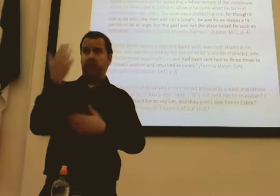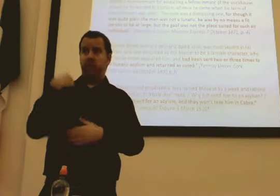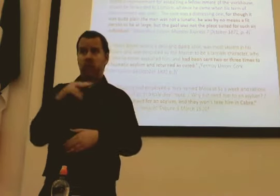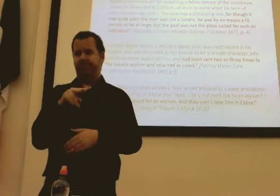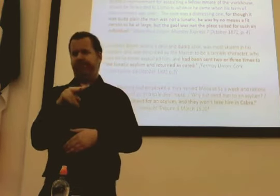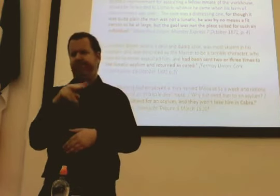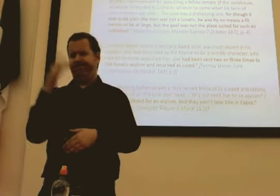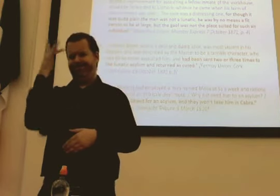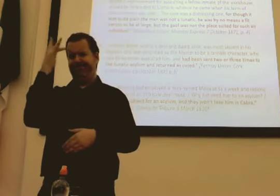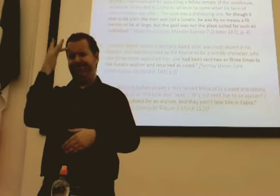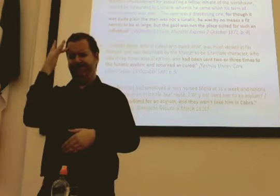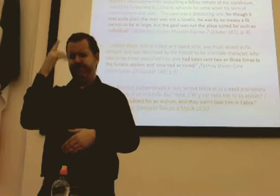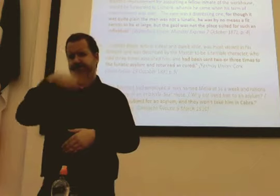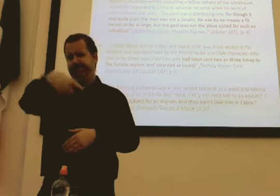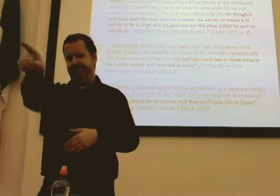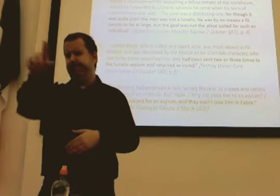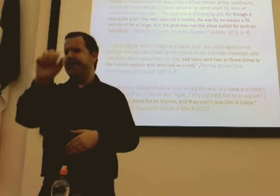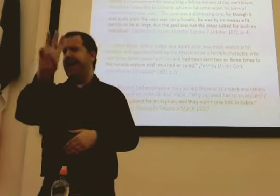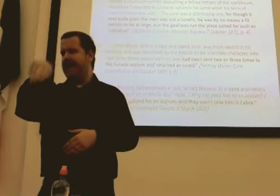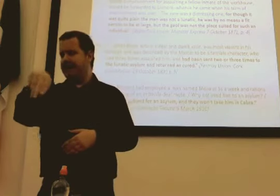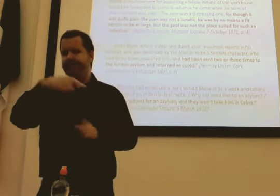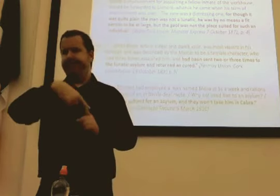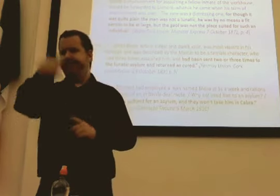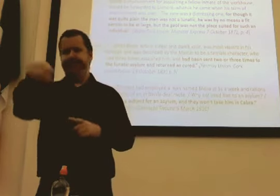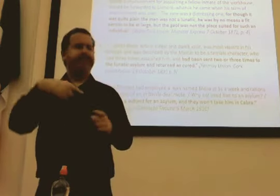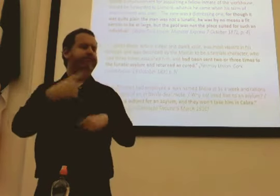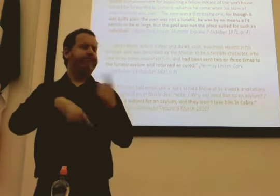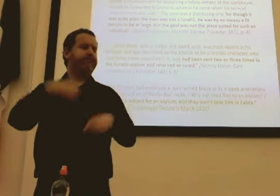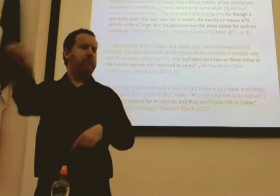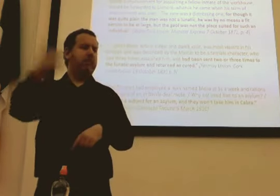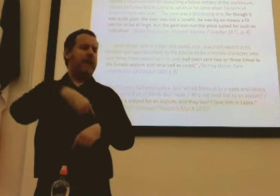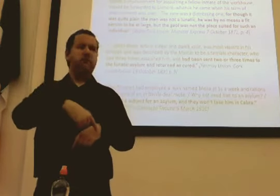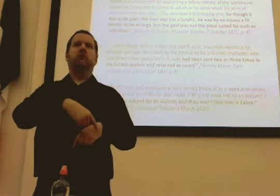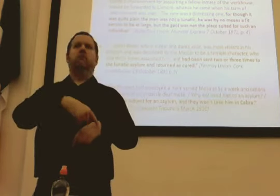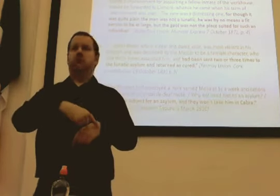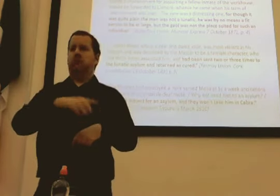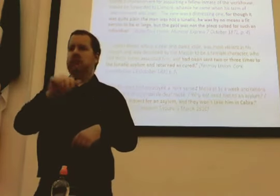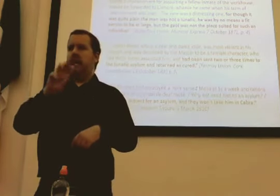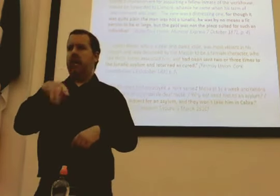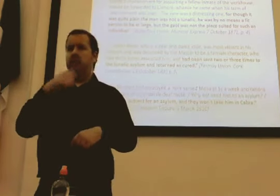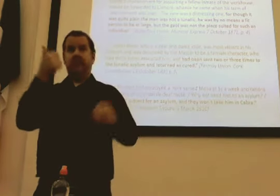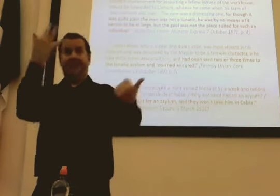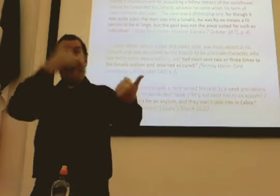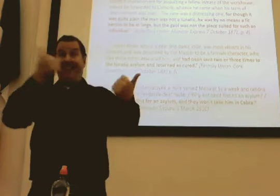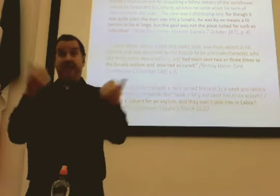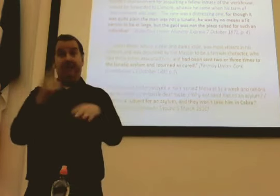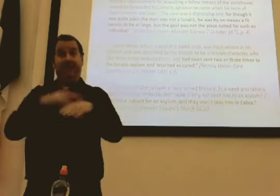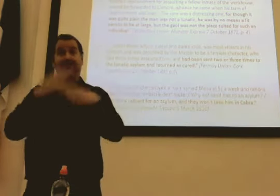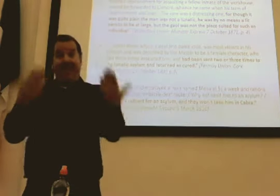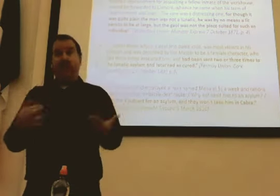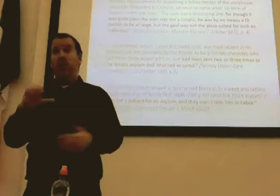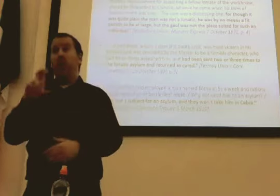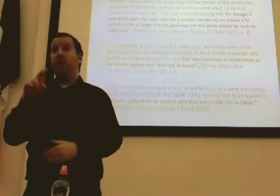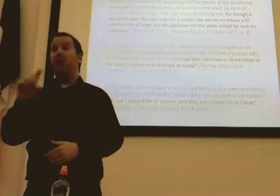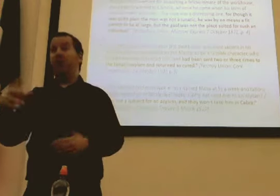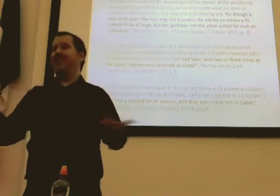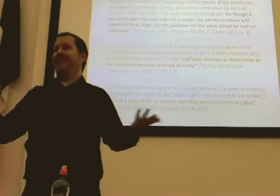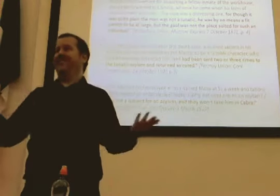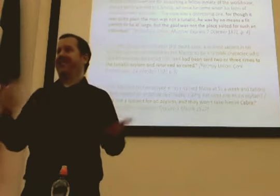man who a few times had been branded as insane and sent to an asylum, but was sent back because the asylum had deemed him as okay